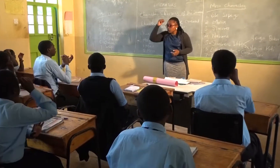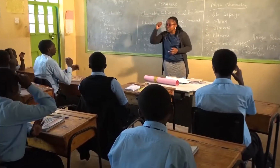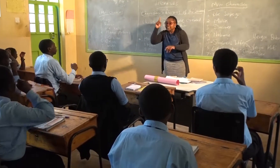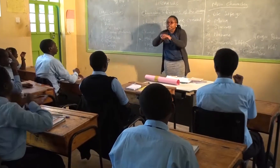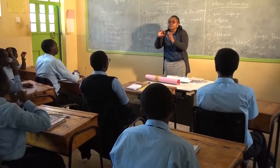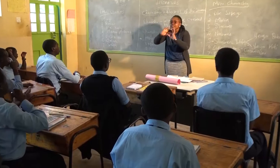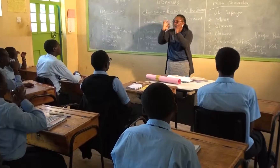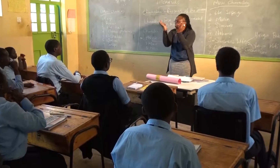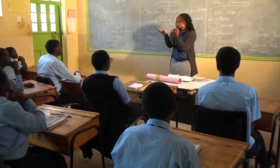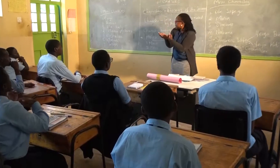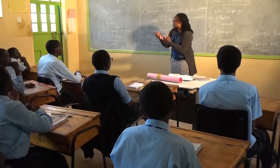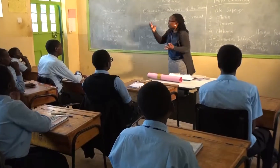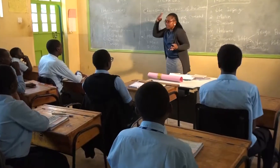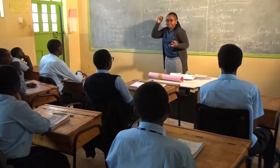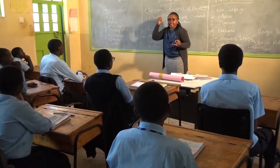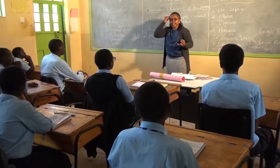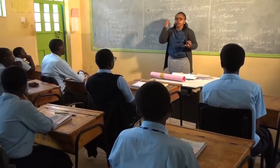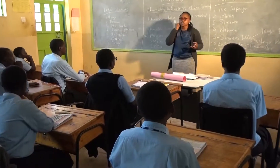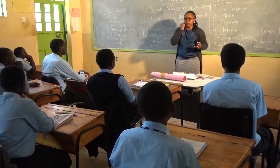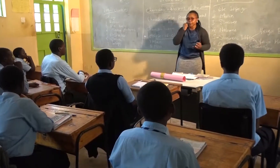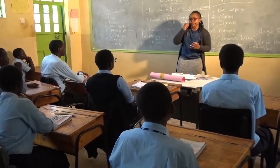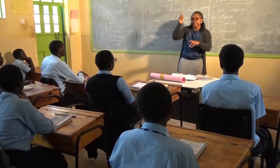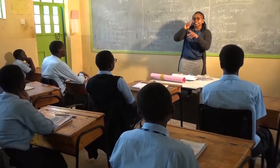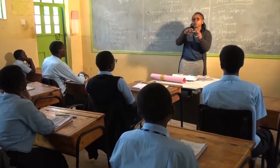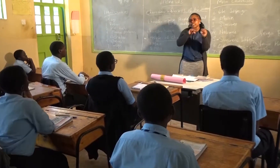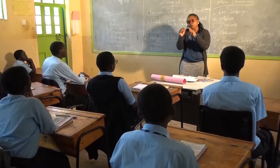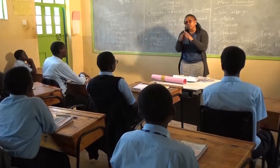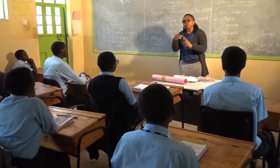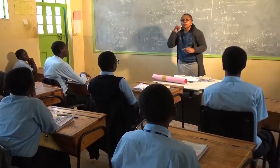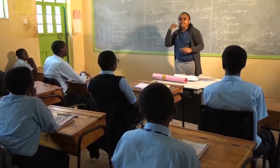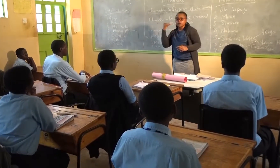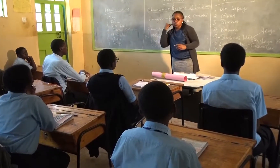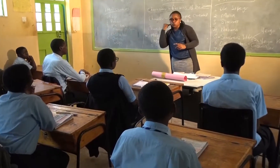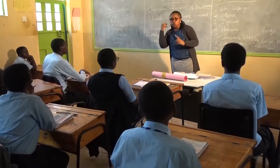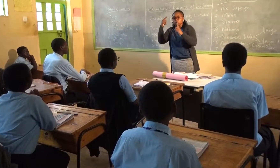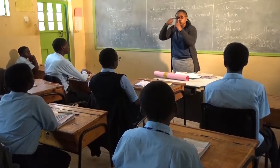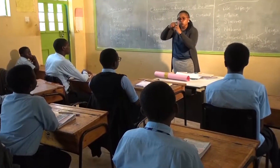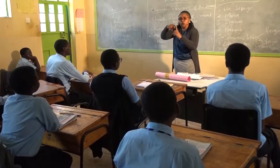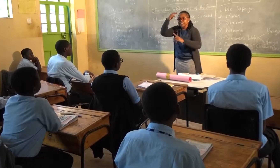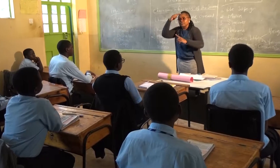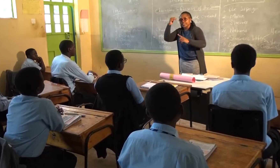because they were family, Ole Kaero's family, then they moved from Nakuru to the